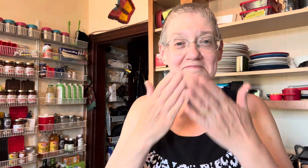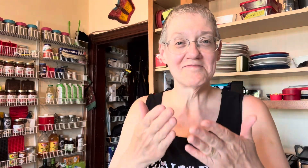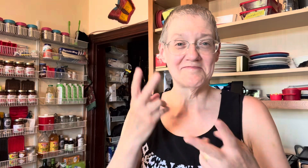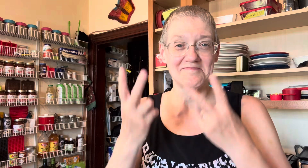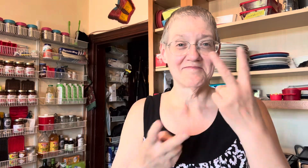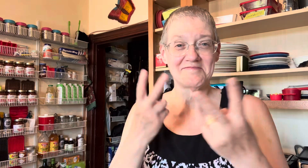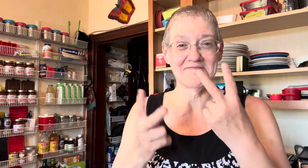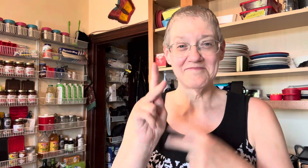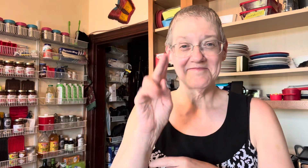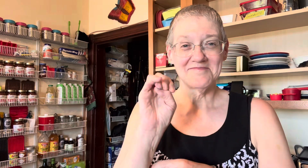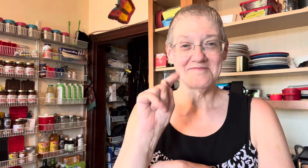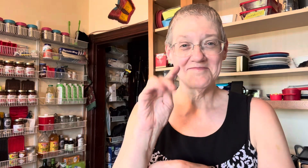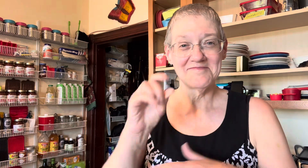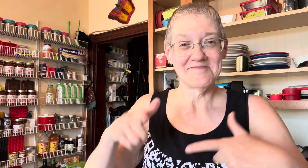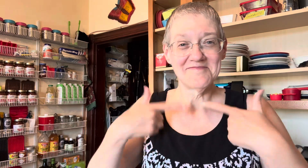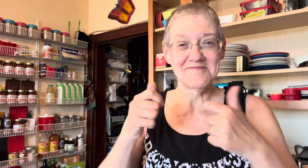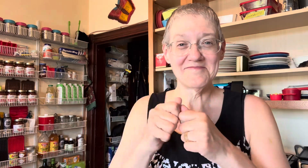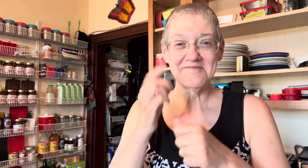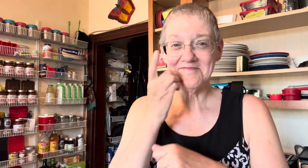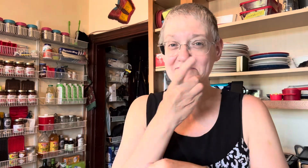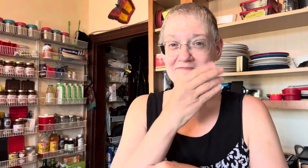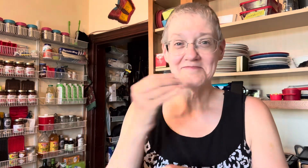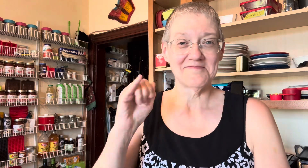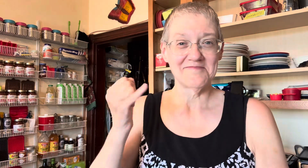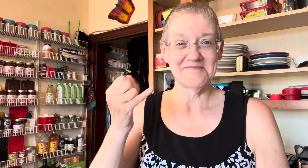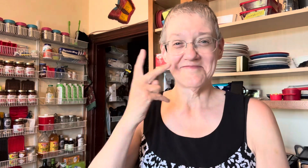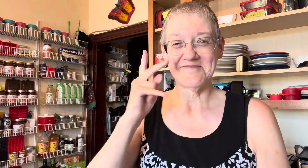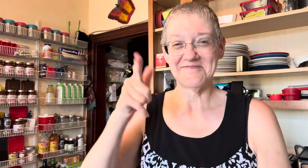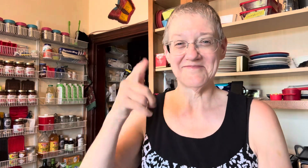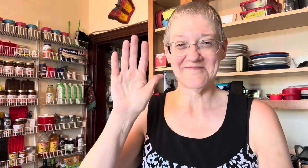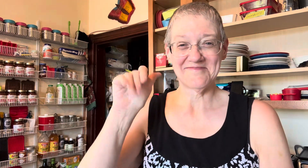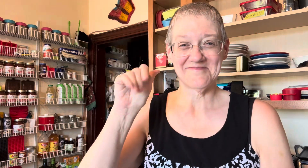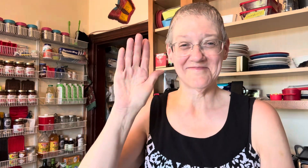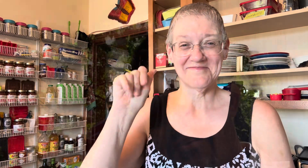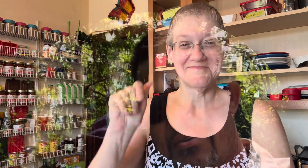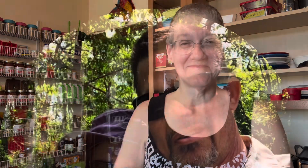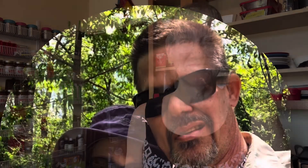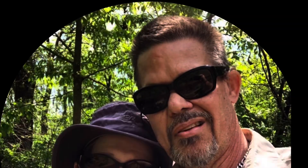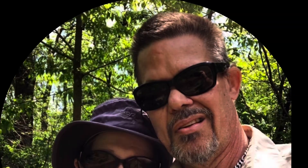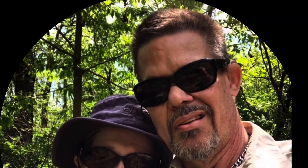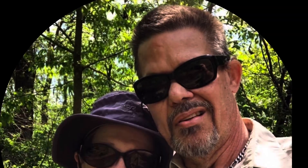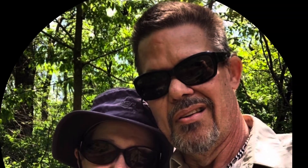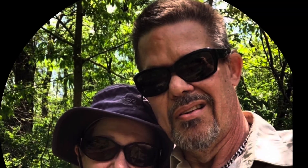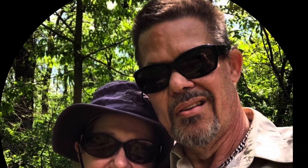Thank you for visiting Keto Living with Dale and Judith. See you later. Bye-bye.